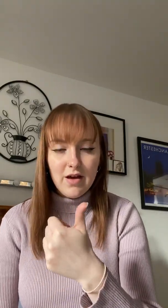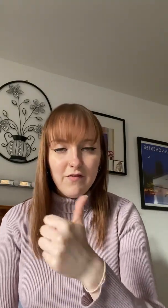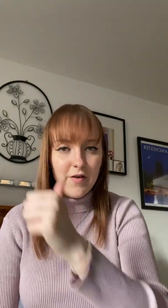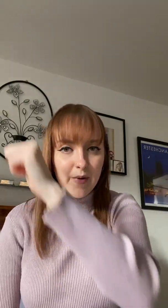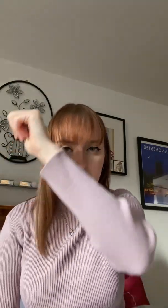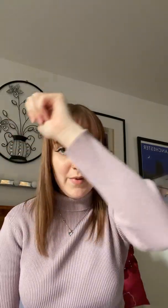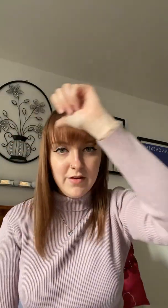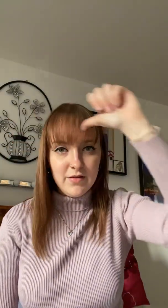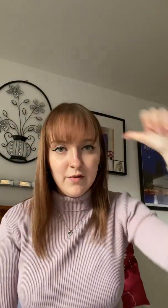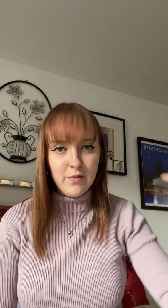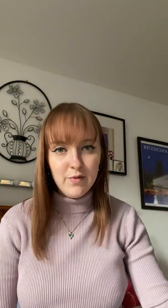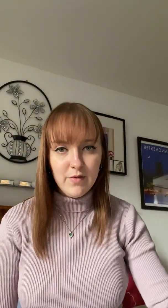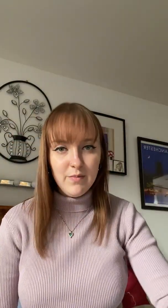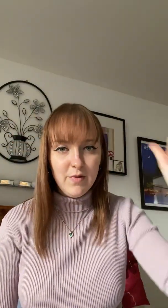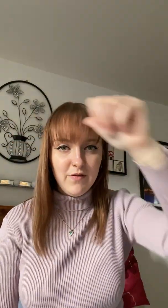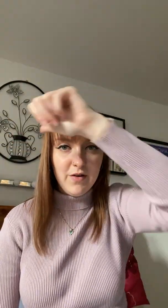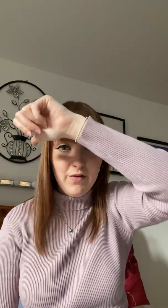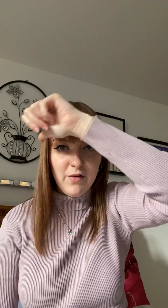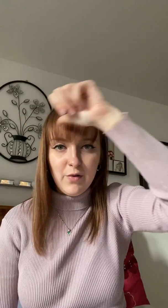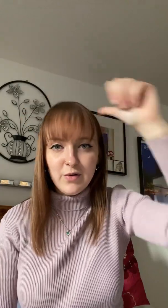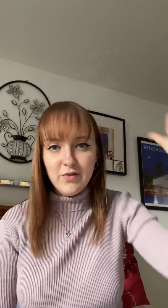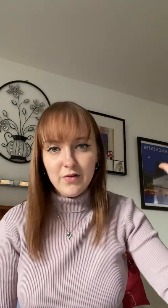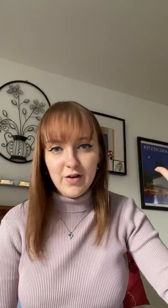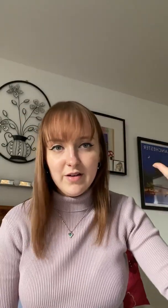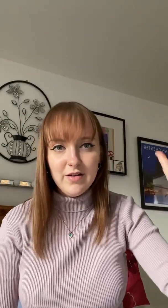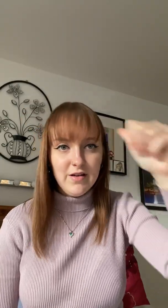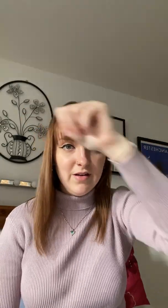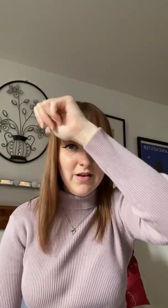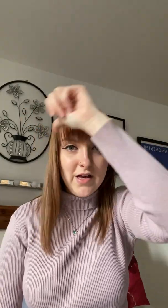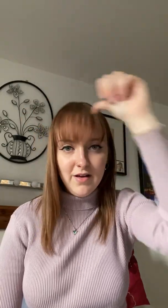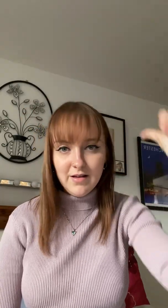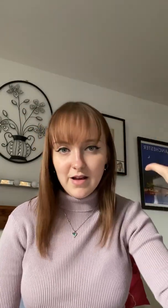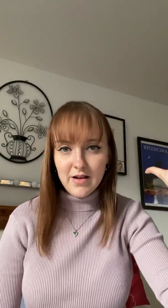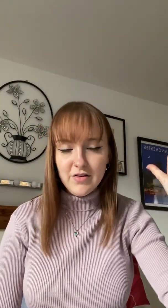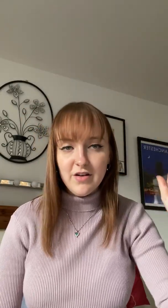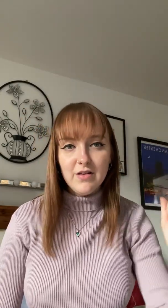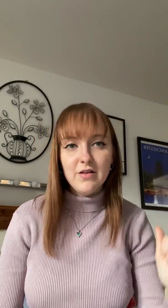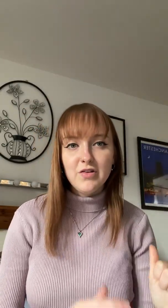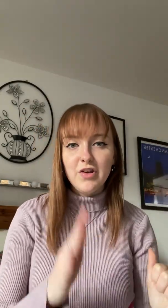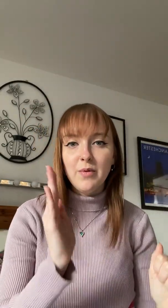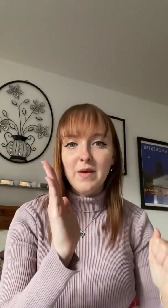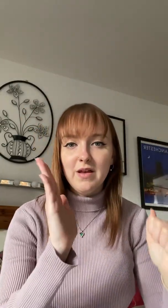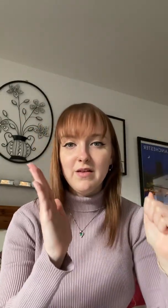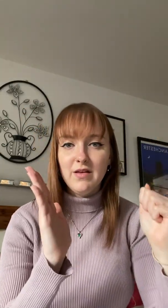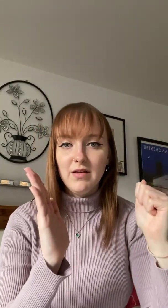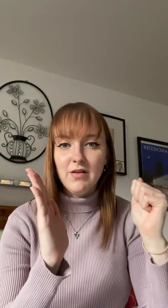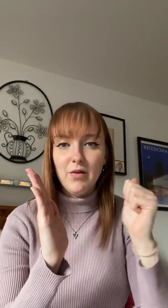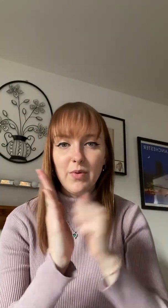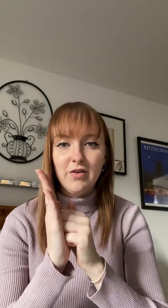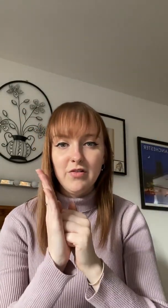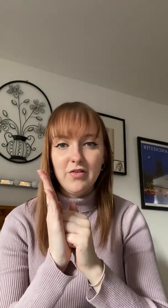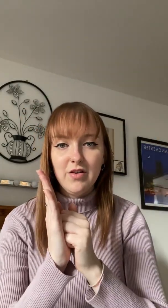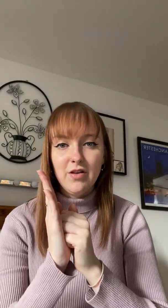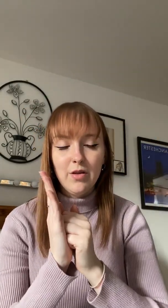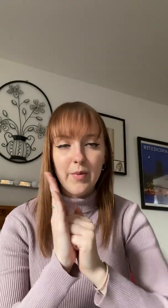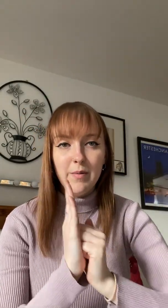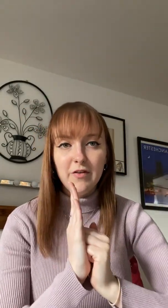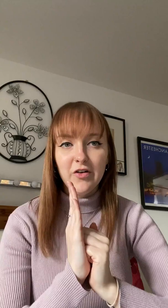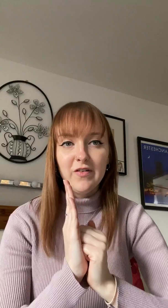thumb up and you sort of move it across your forehead. Intelligent. Stupid, you punch the palm of your other